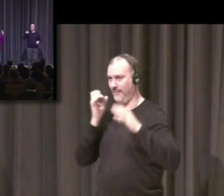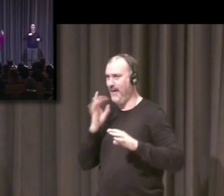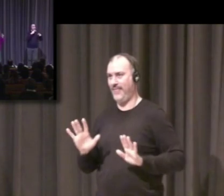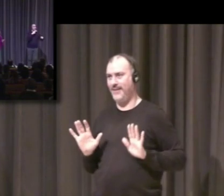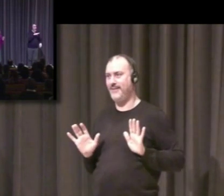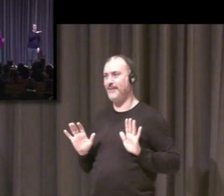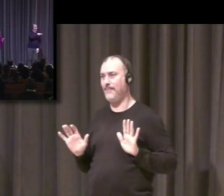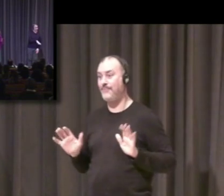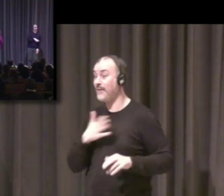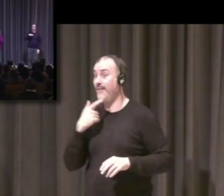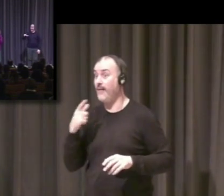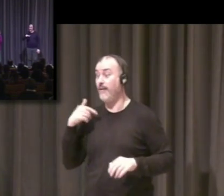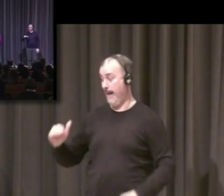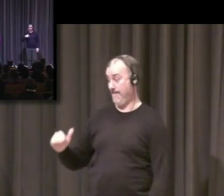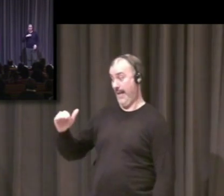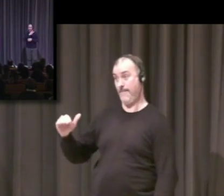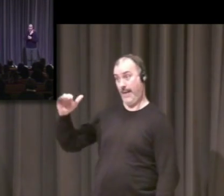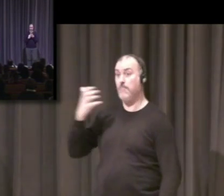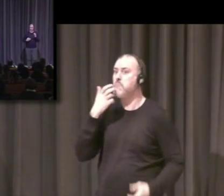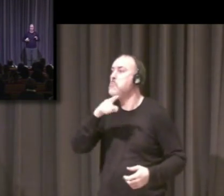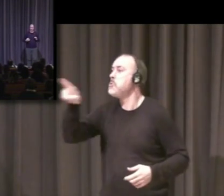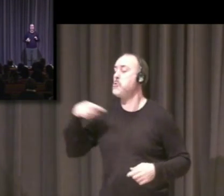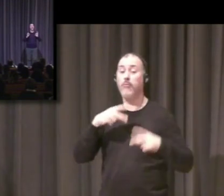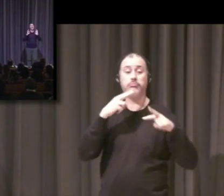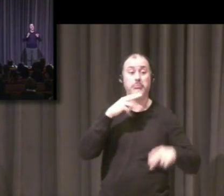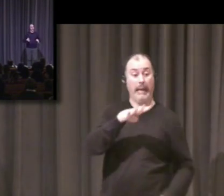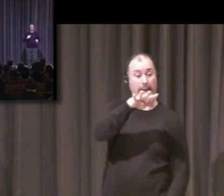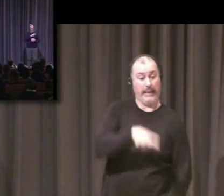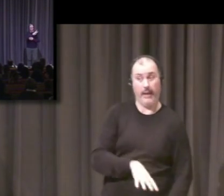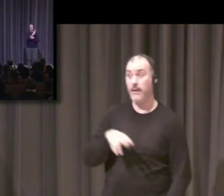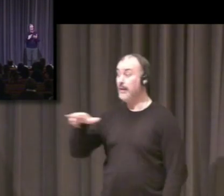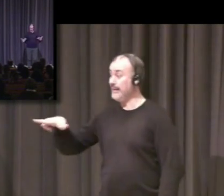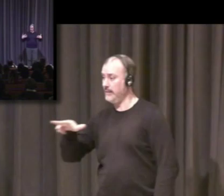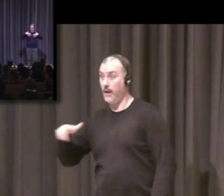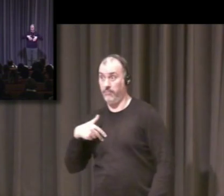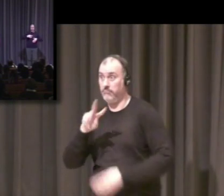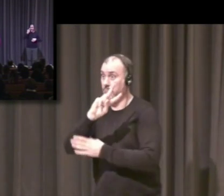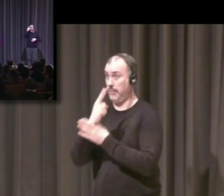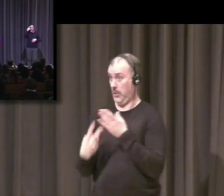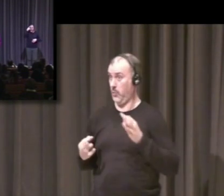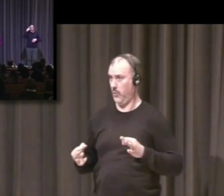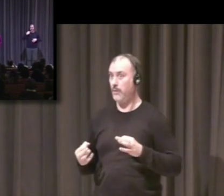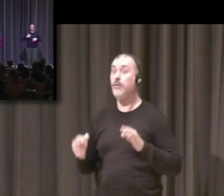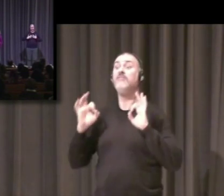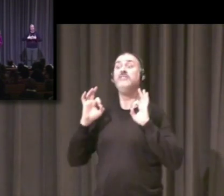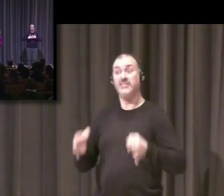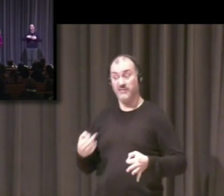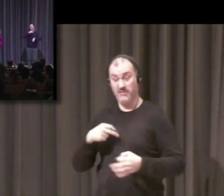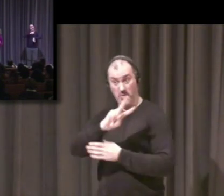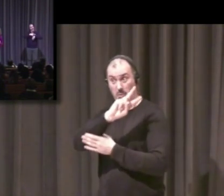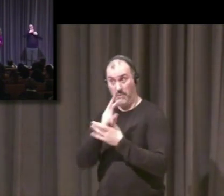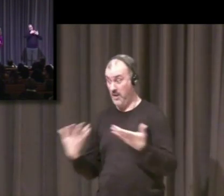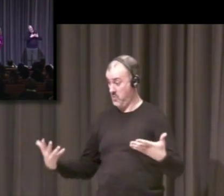If you're a bilingual person, your brain is active longer And we find that the onset